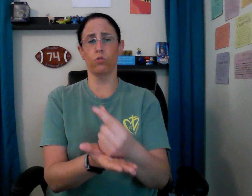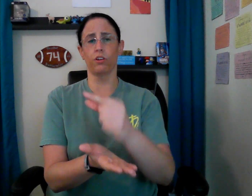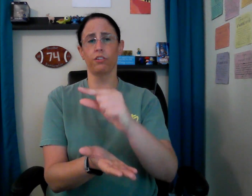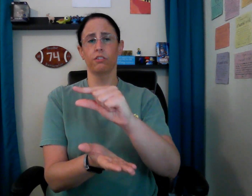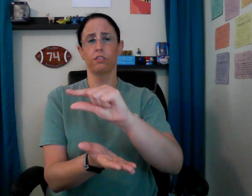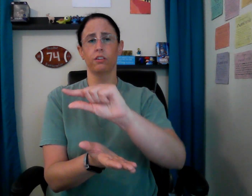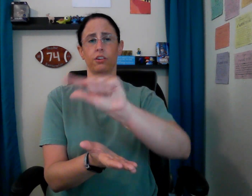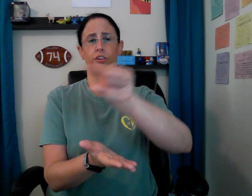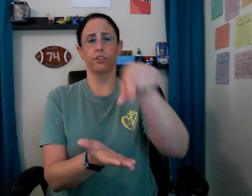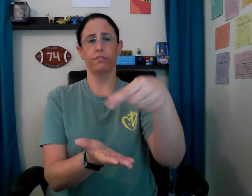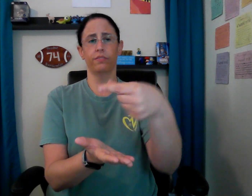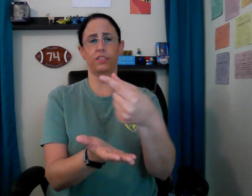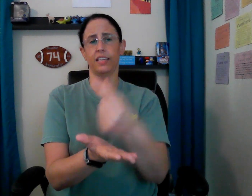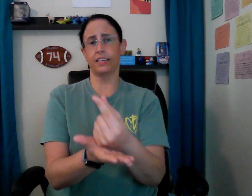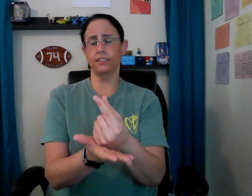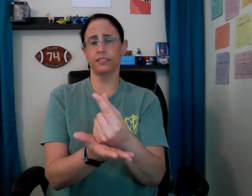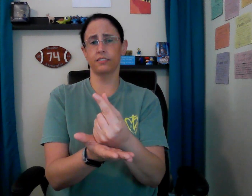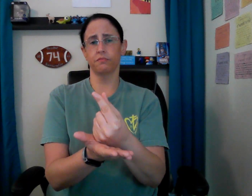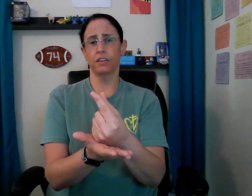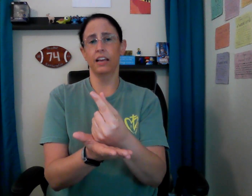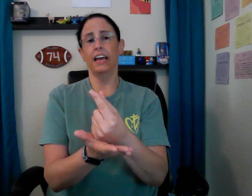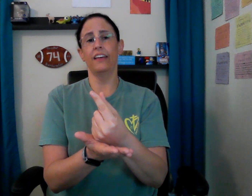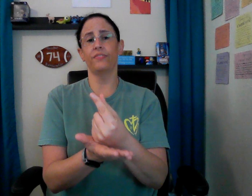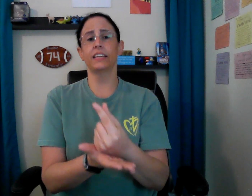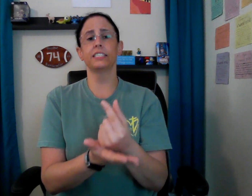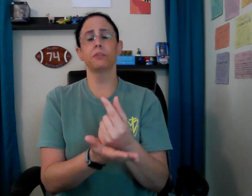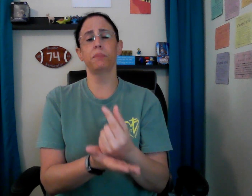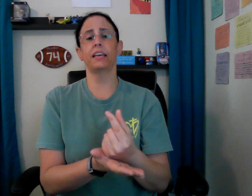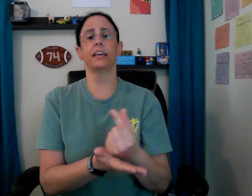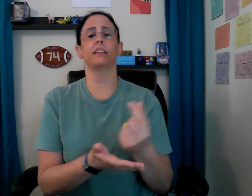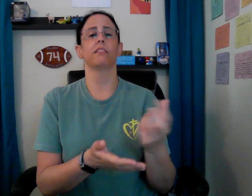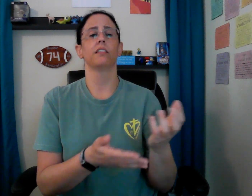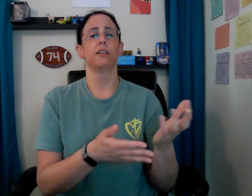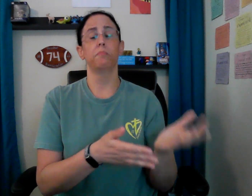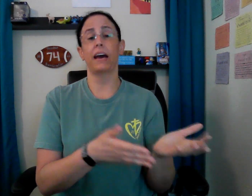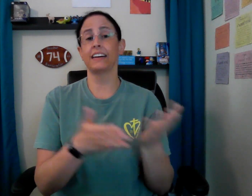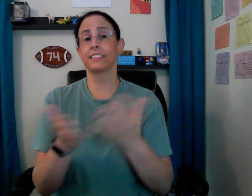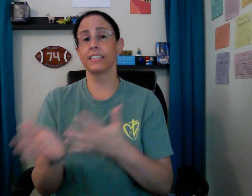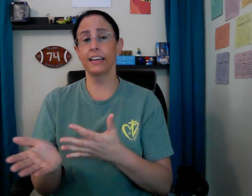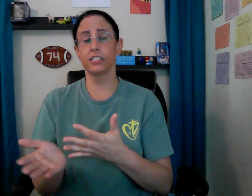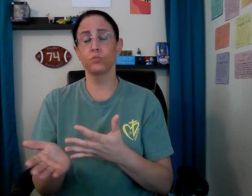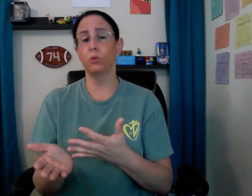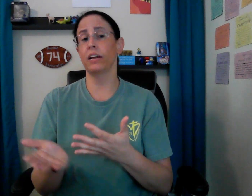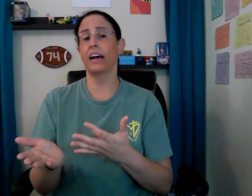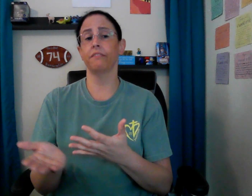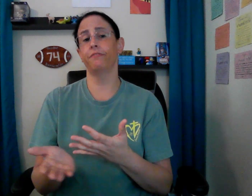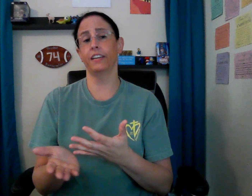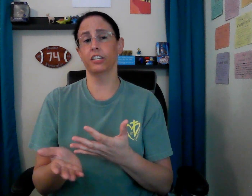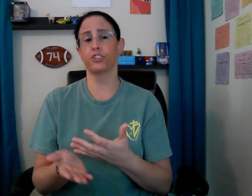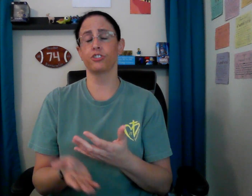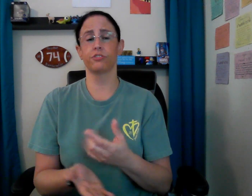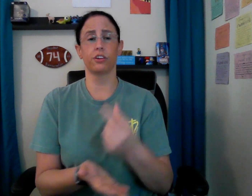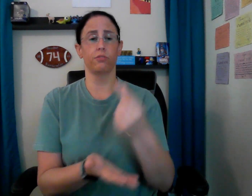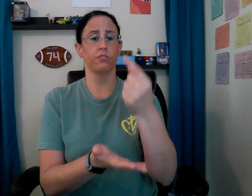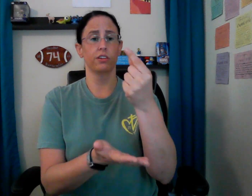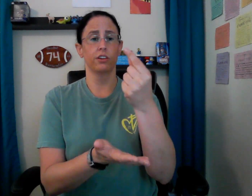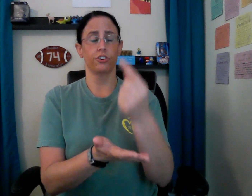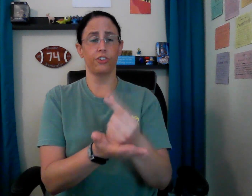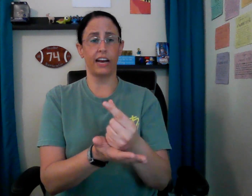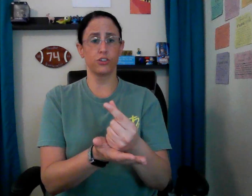or this. And then to make it past tense, we would add finish. So